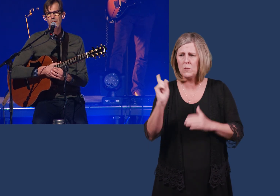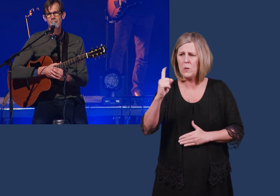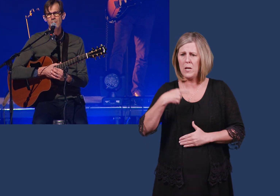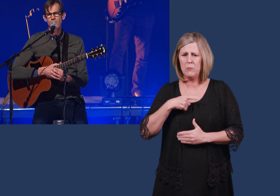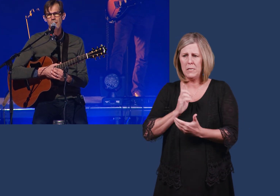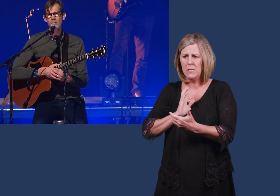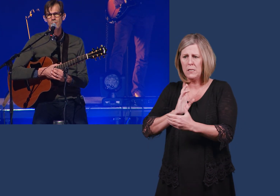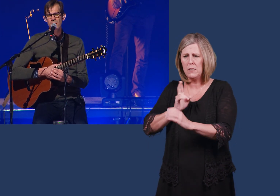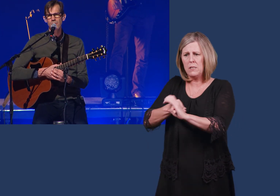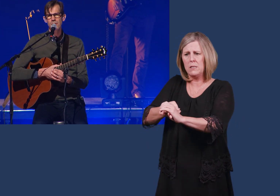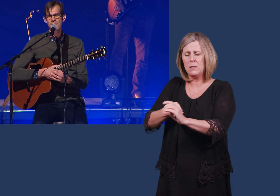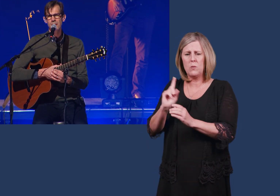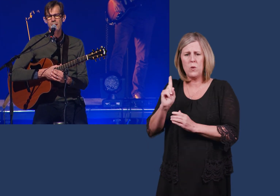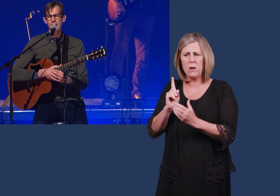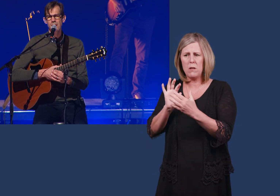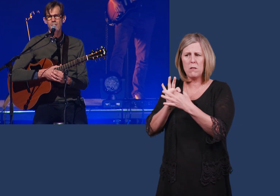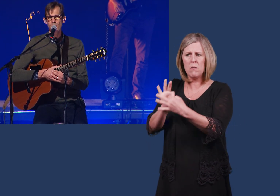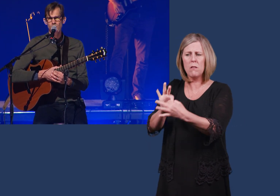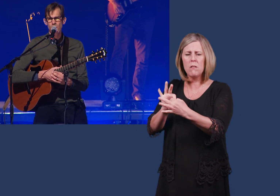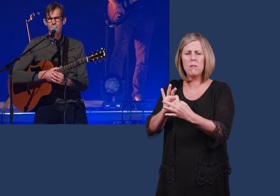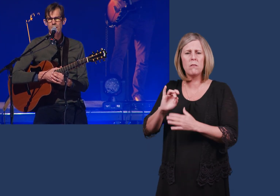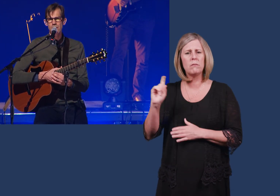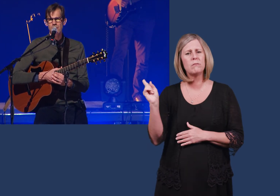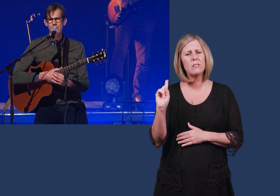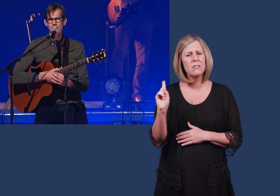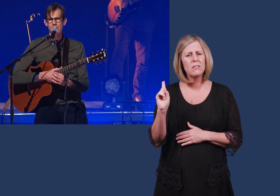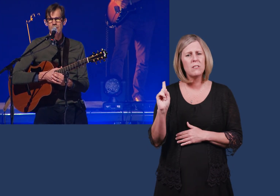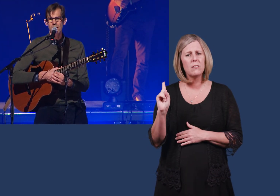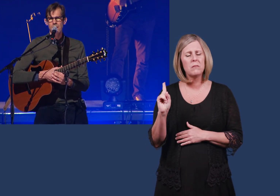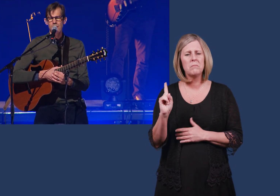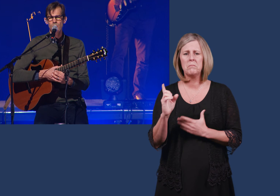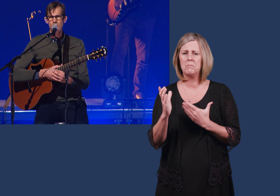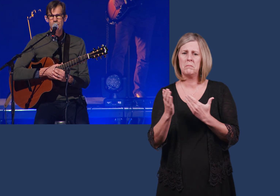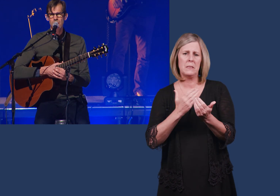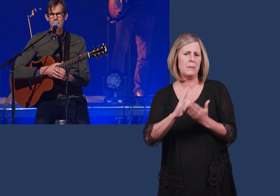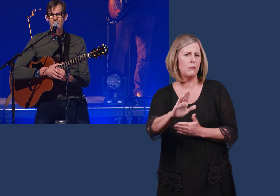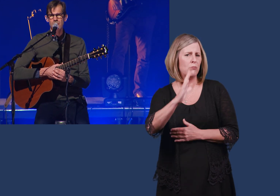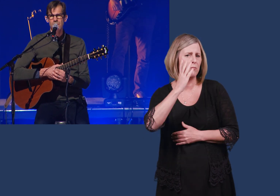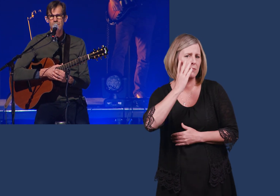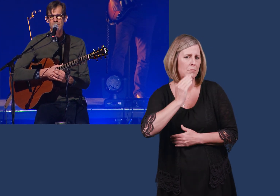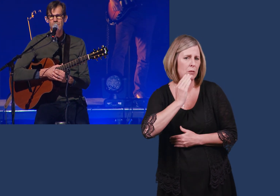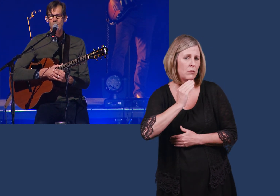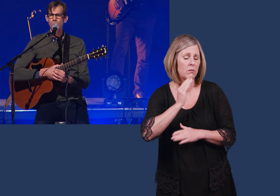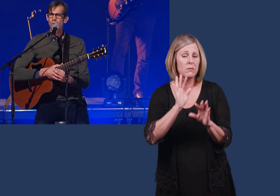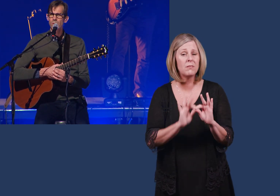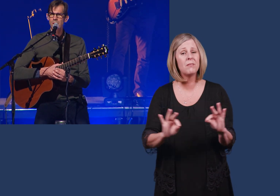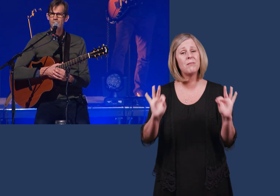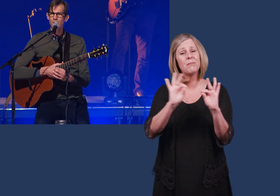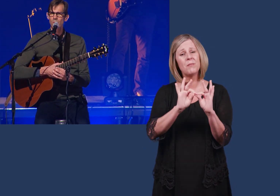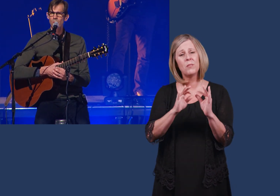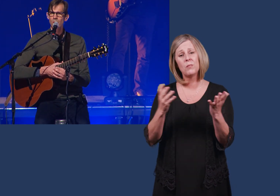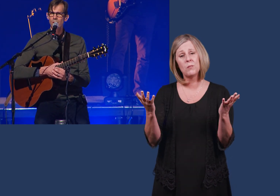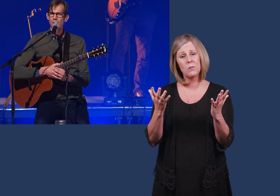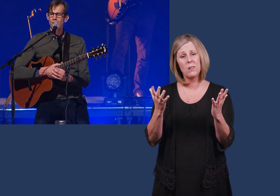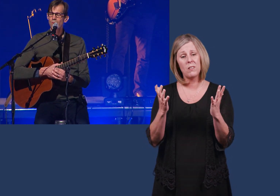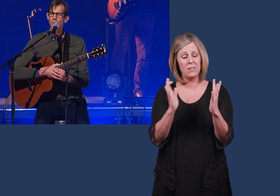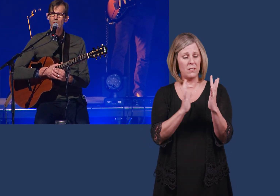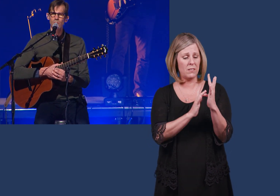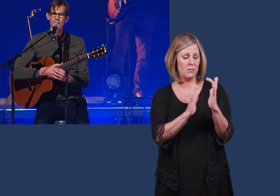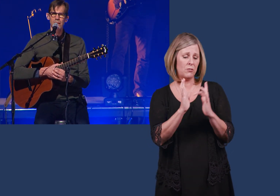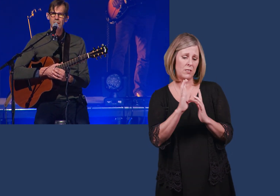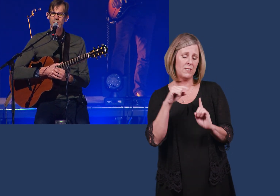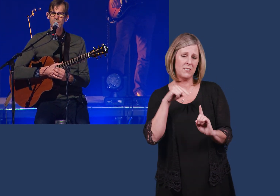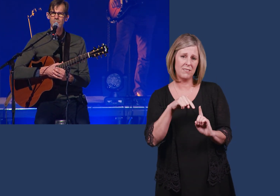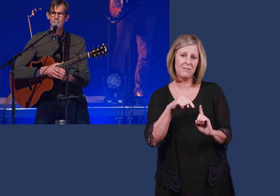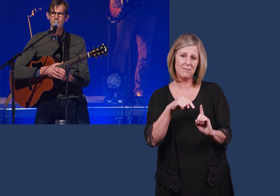Whatever place you find yourself in today, know this: Jesus, the one who loved you, the one